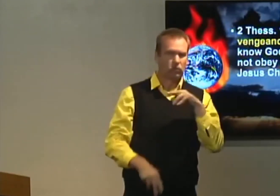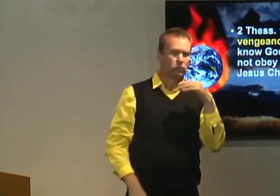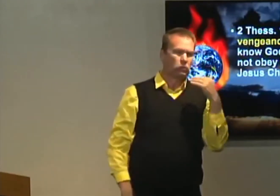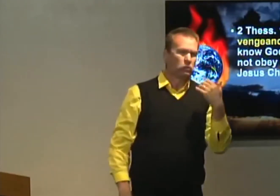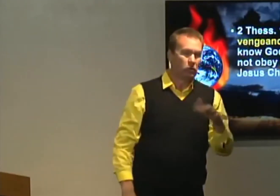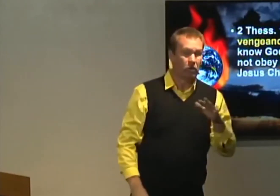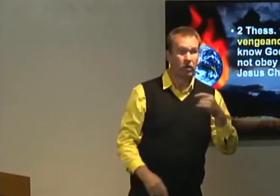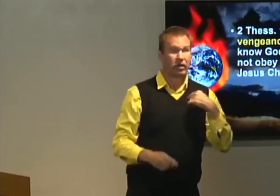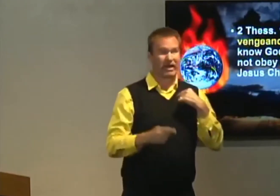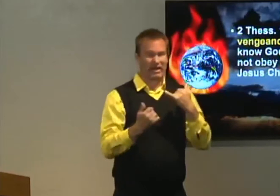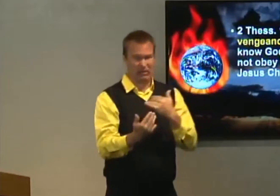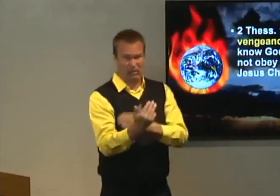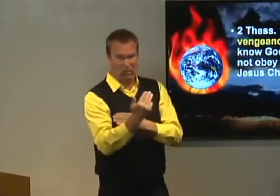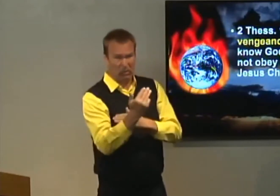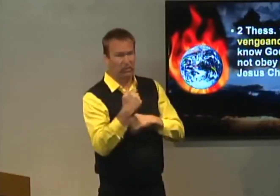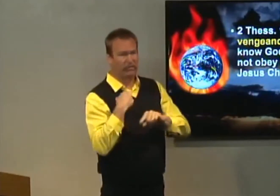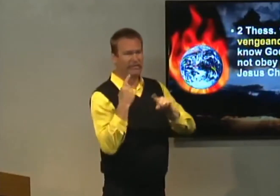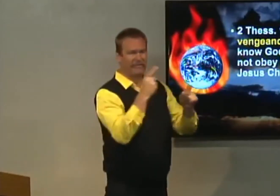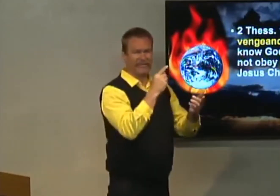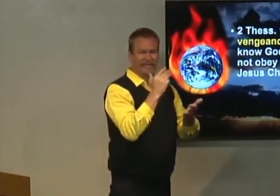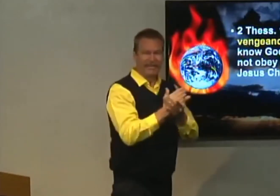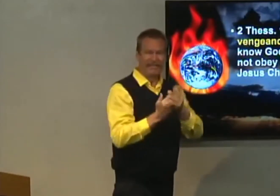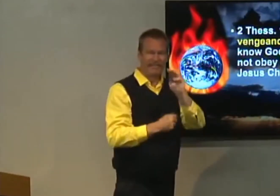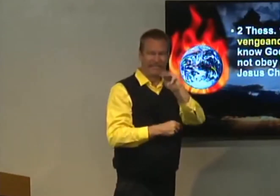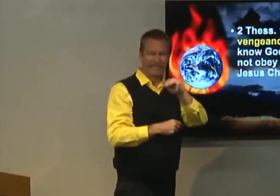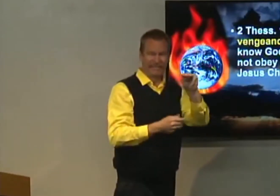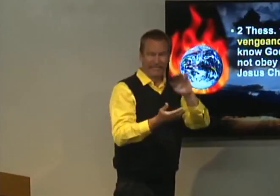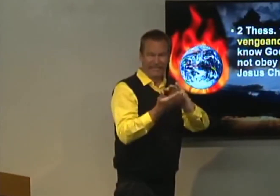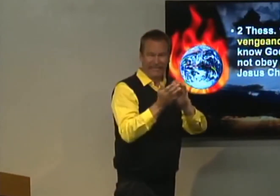overwhelmed by all of it. The stories that you hear.